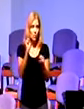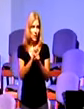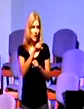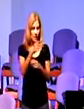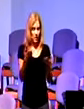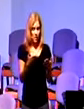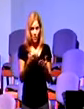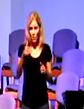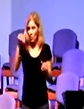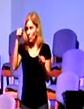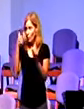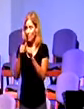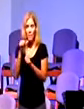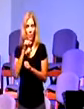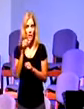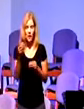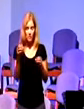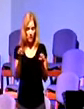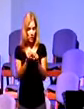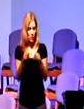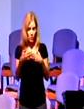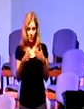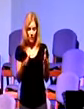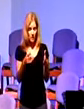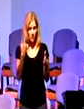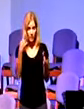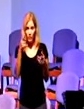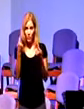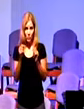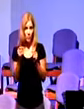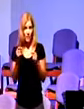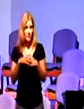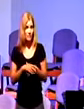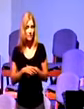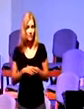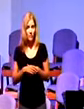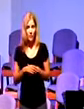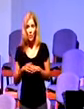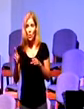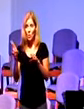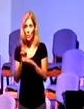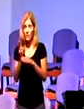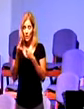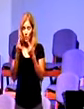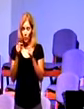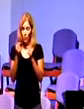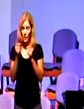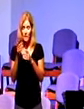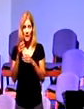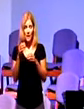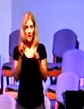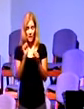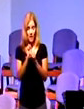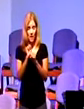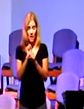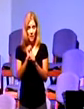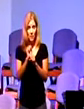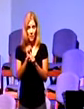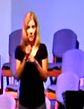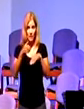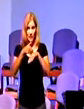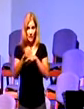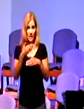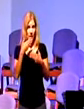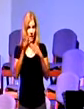end. Remember, we are not just packing shoeboxes full of toys. We're using those toys as a tool to send the gospel to those